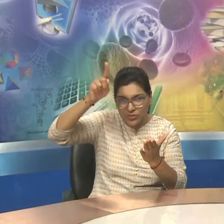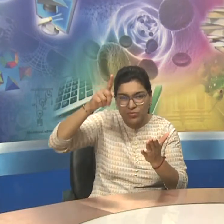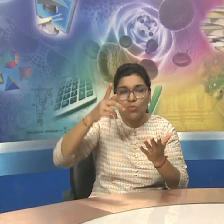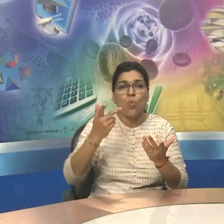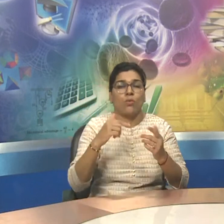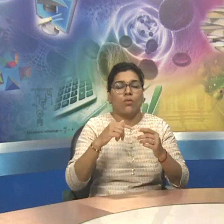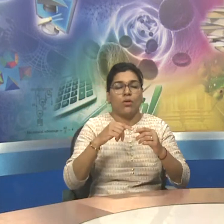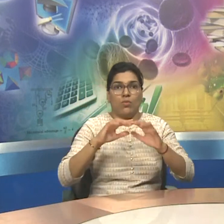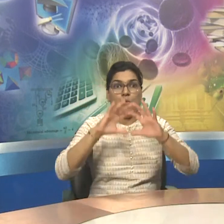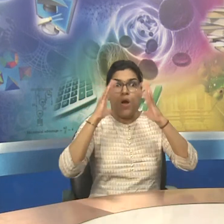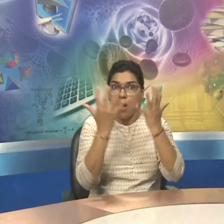and